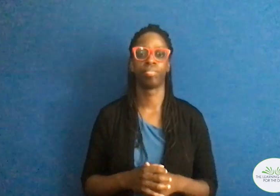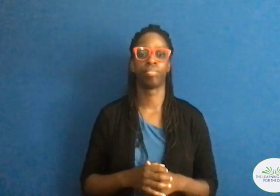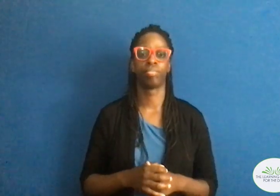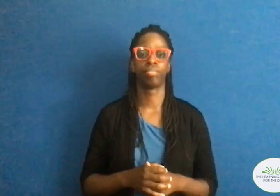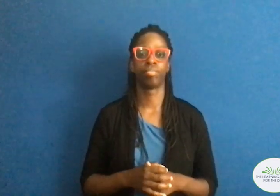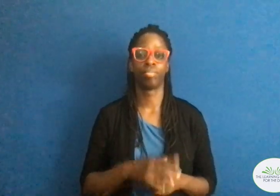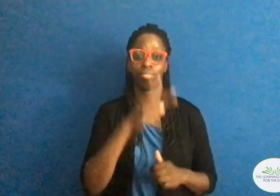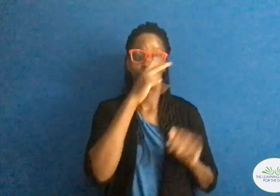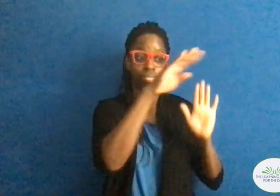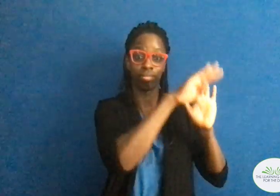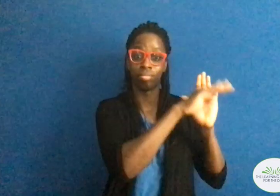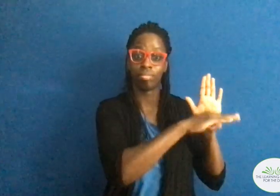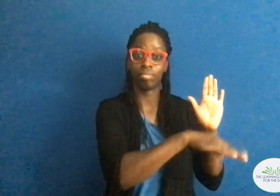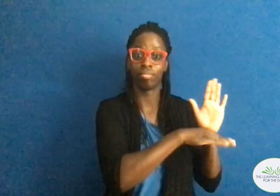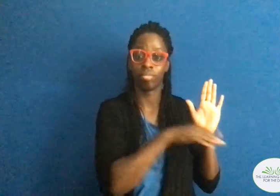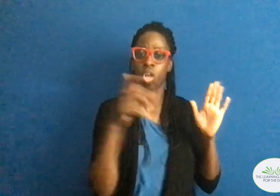and resources needed for further action.